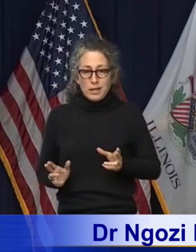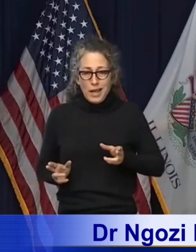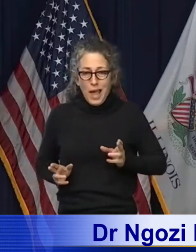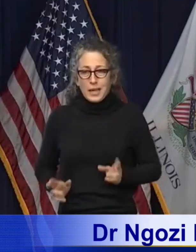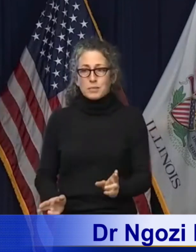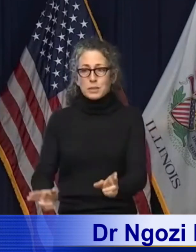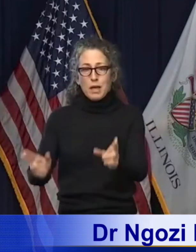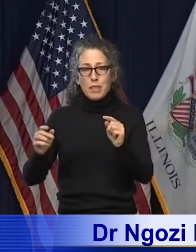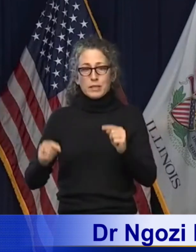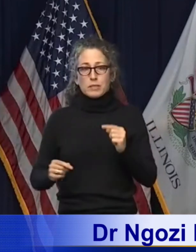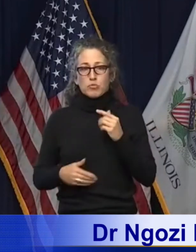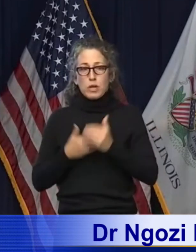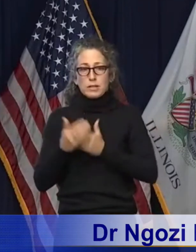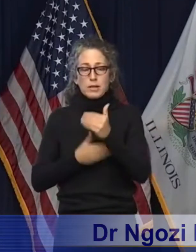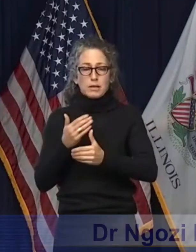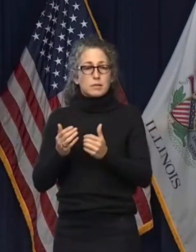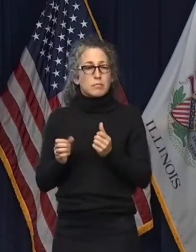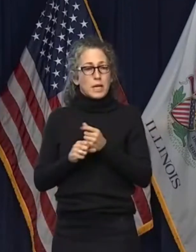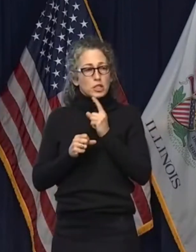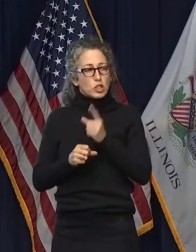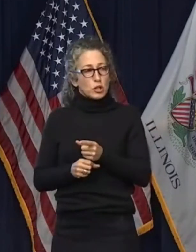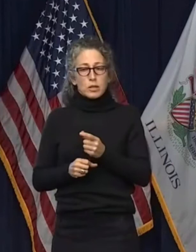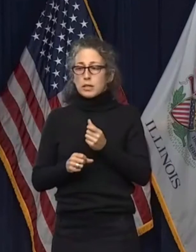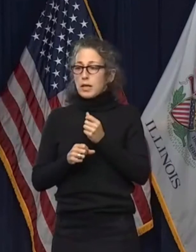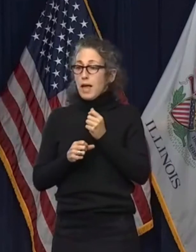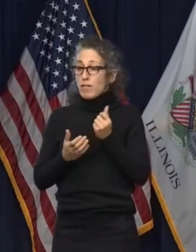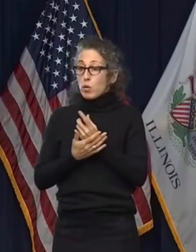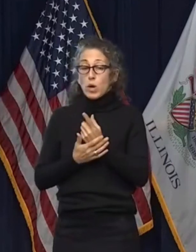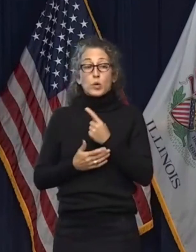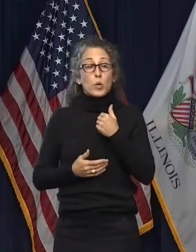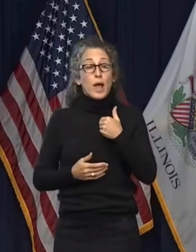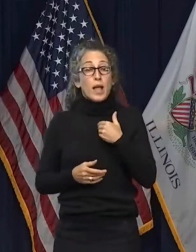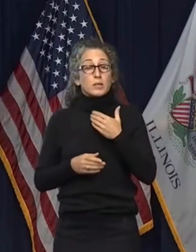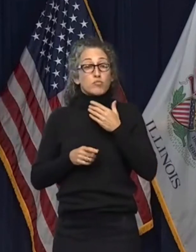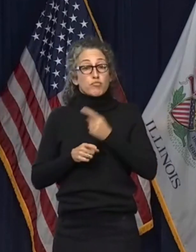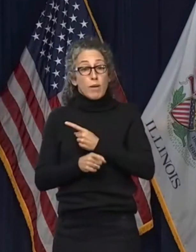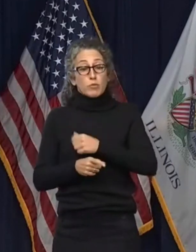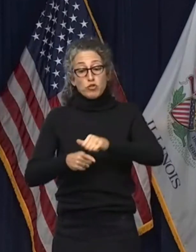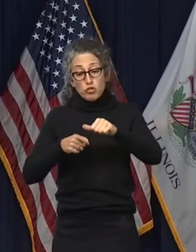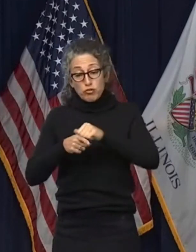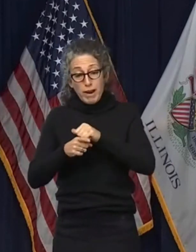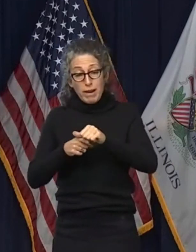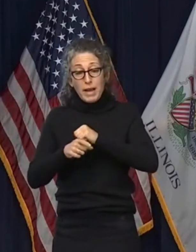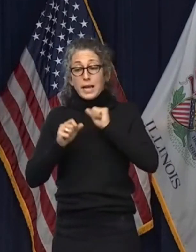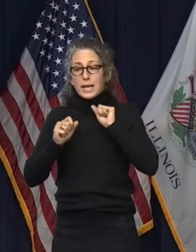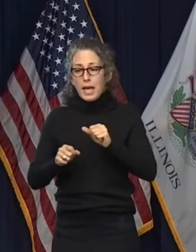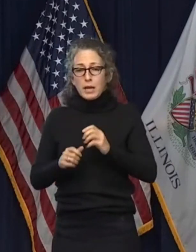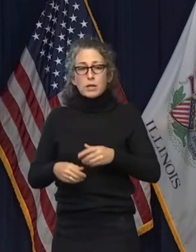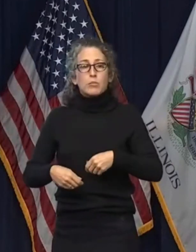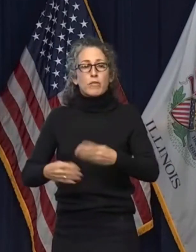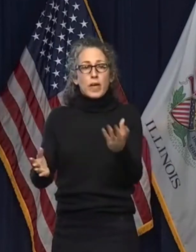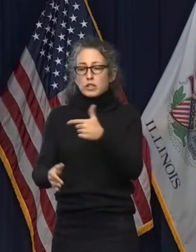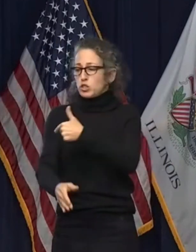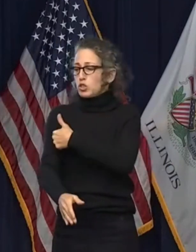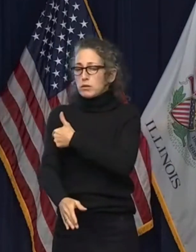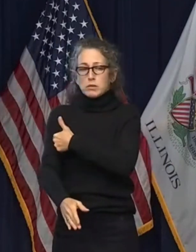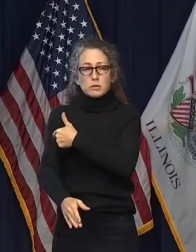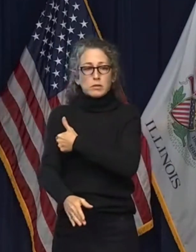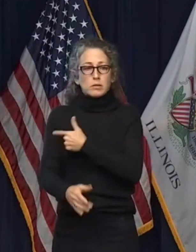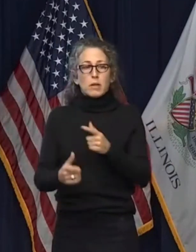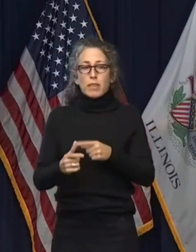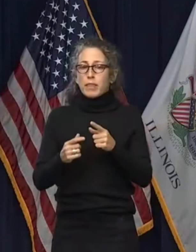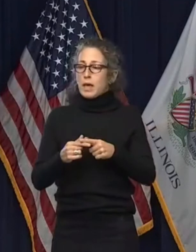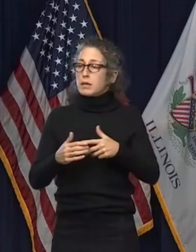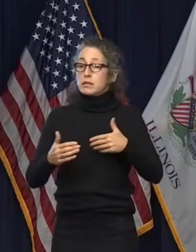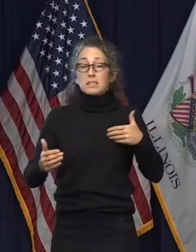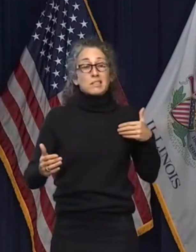and safely of getting people who are appropriately trained to put this vaccine in people's arms, so that we can get to the end of this pandemic